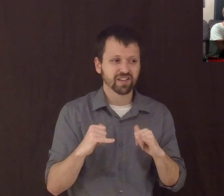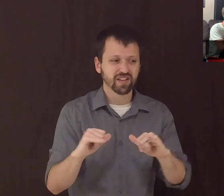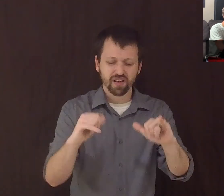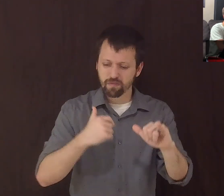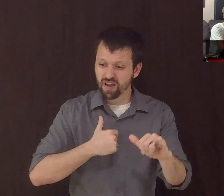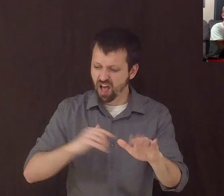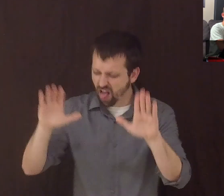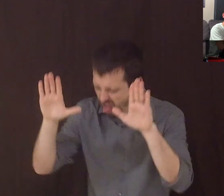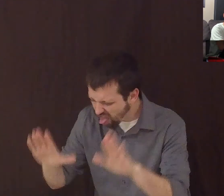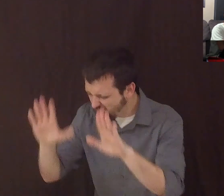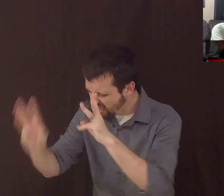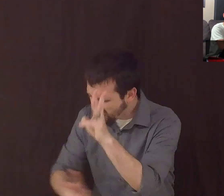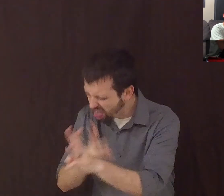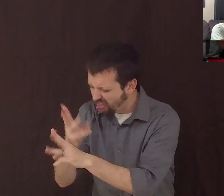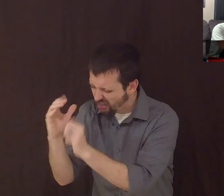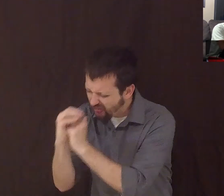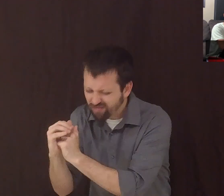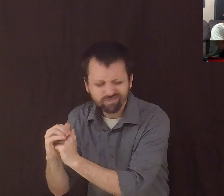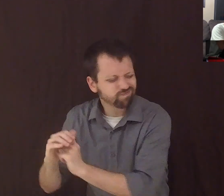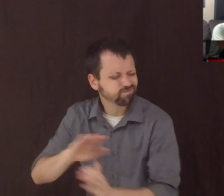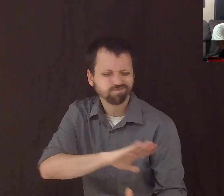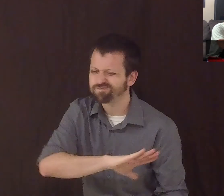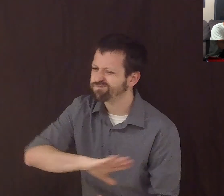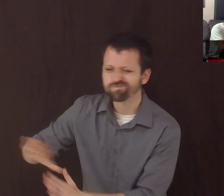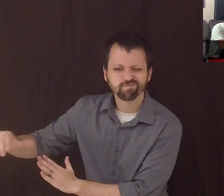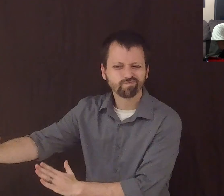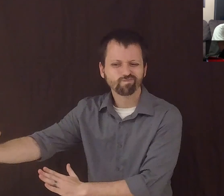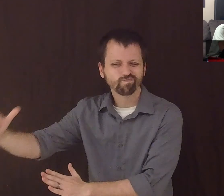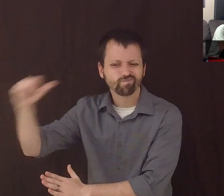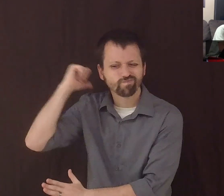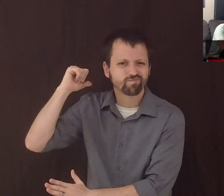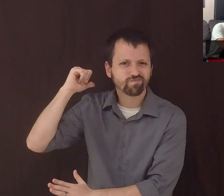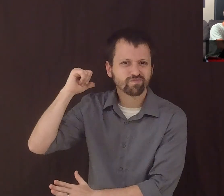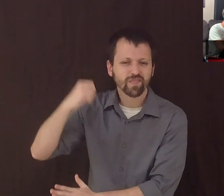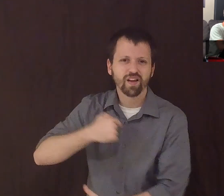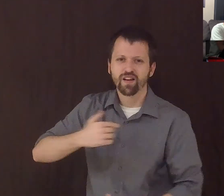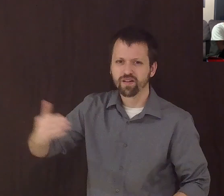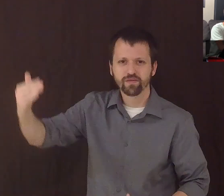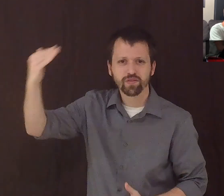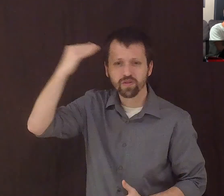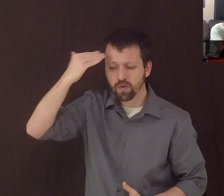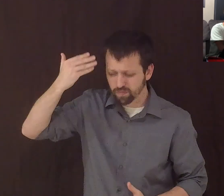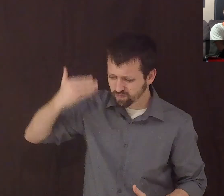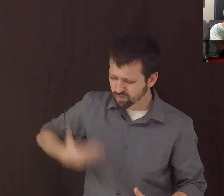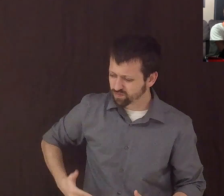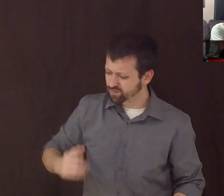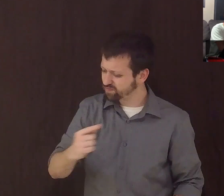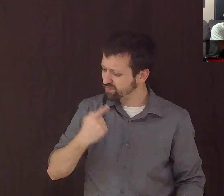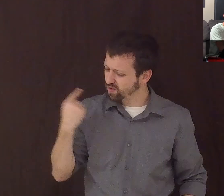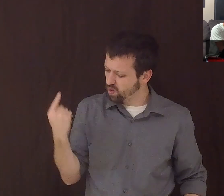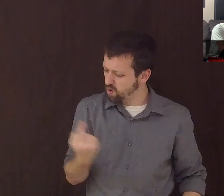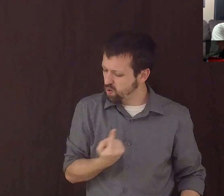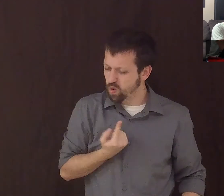will bow to the things of this world. Yeah, yeah. And I know I will never be